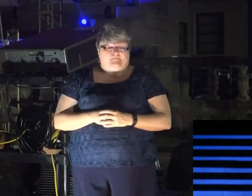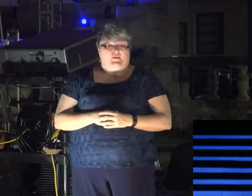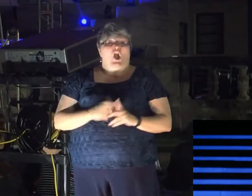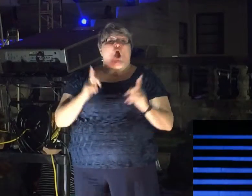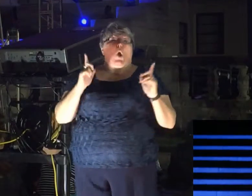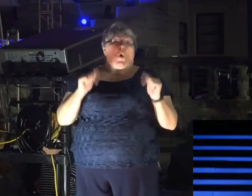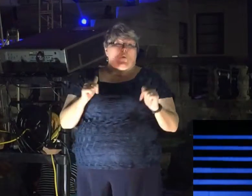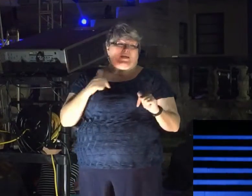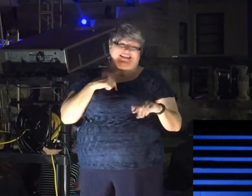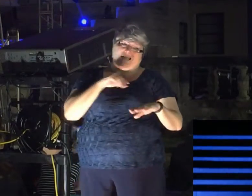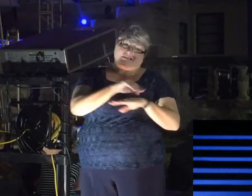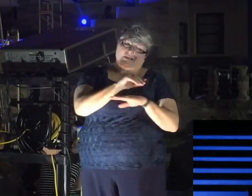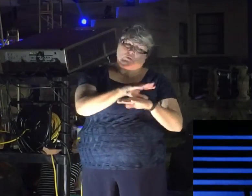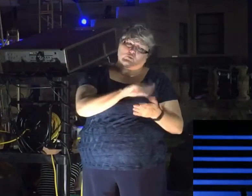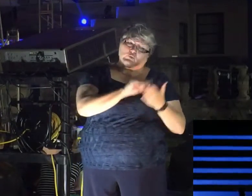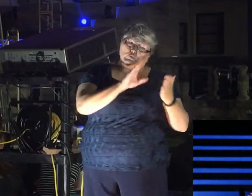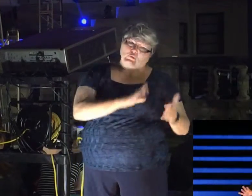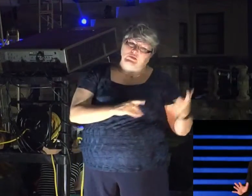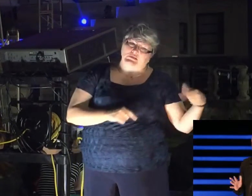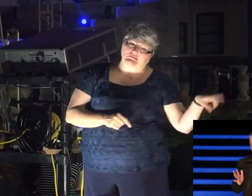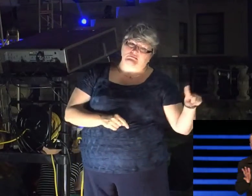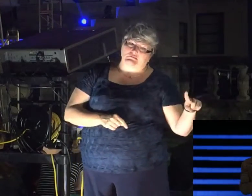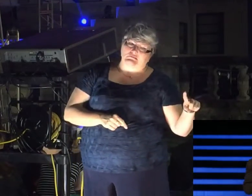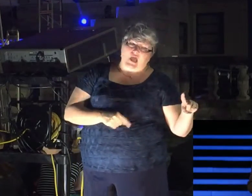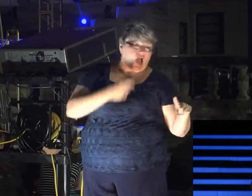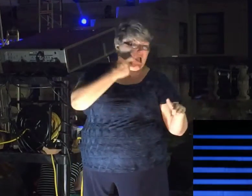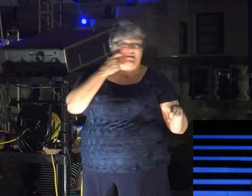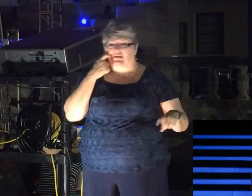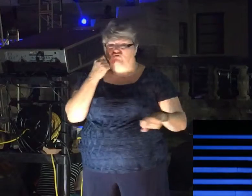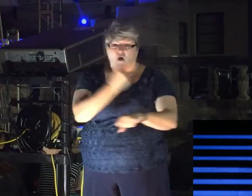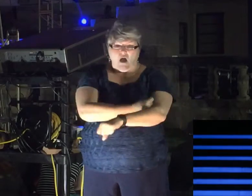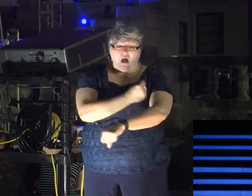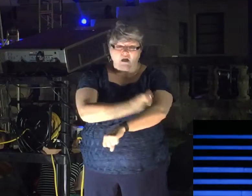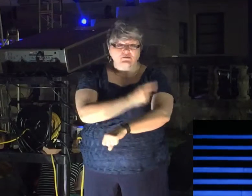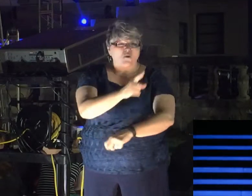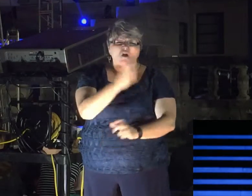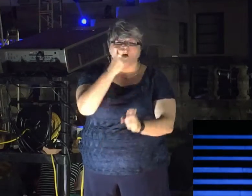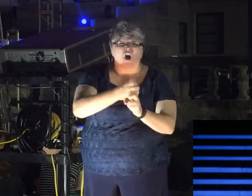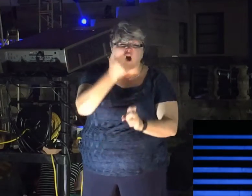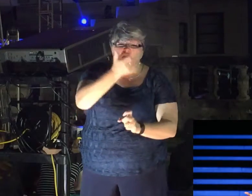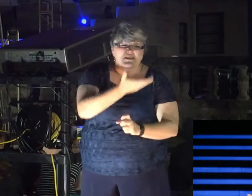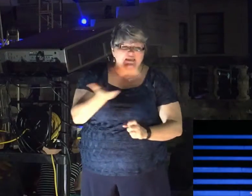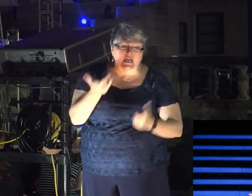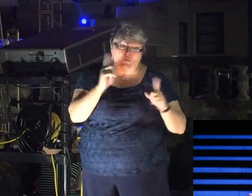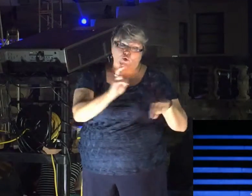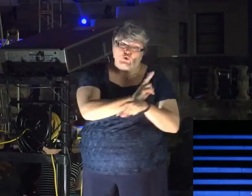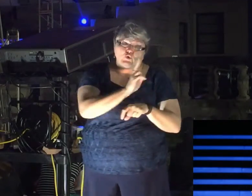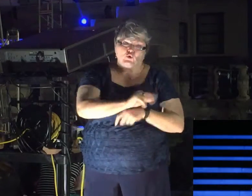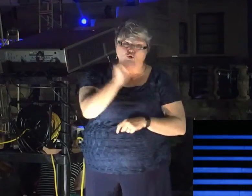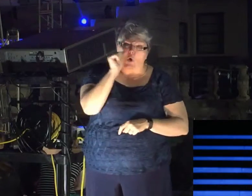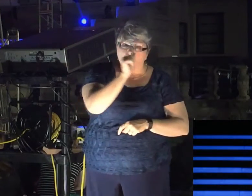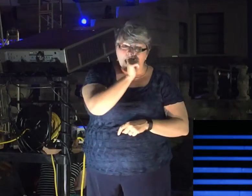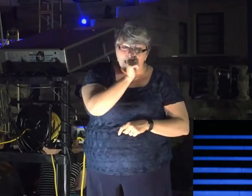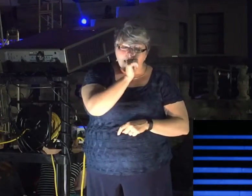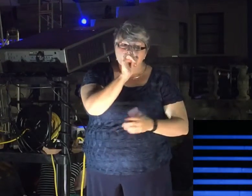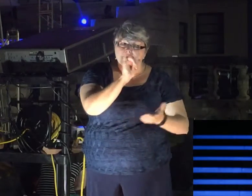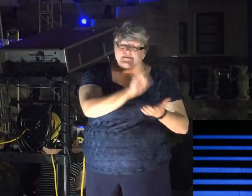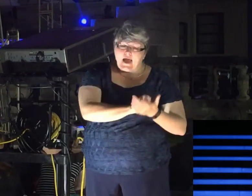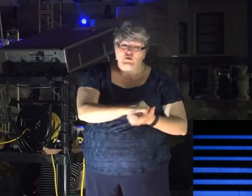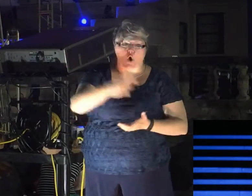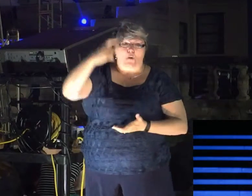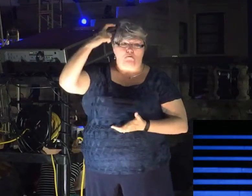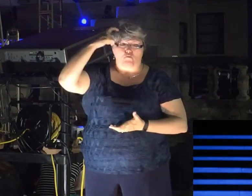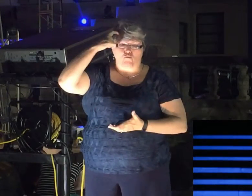about it. When I counsel students that have drug addiction, one of the hardest things is when you use